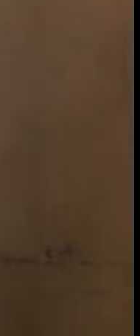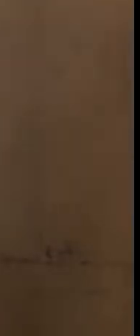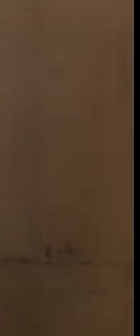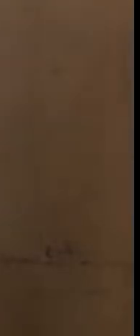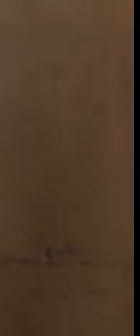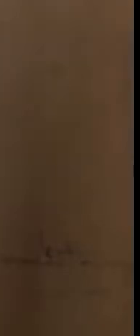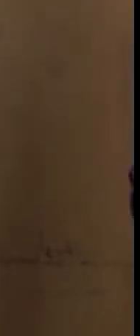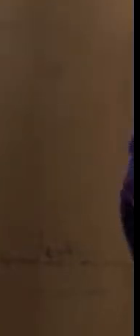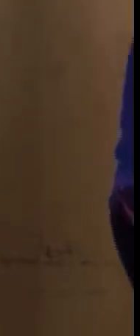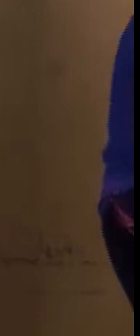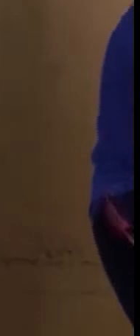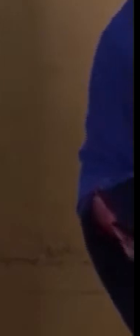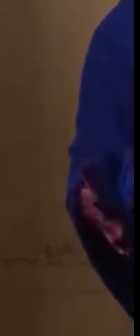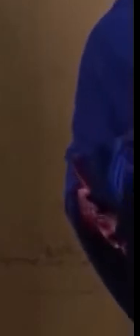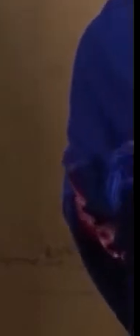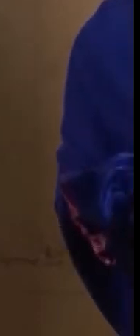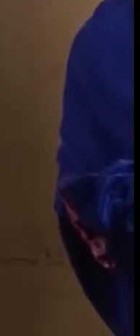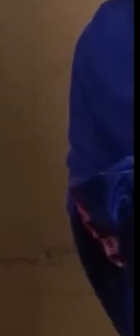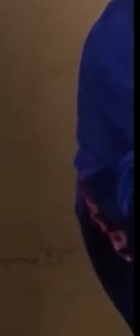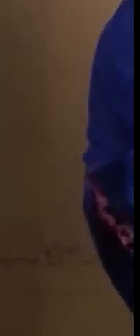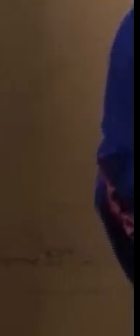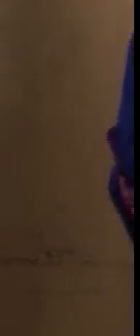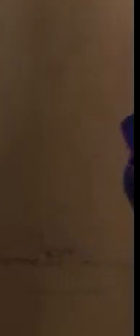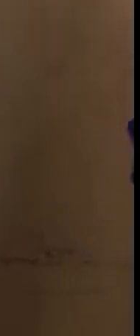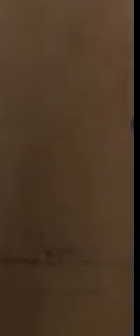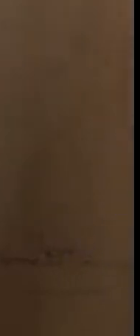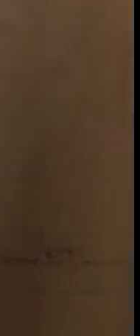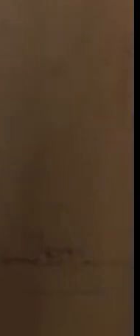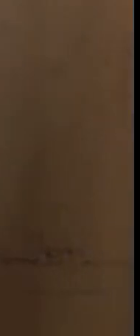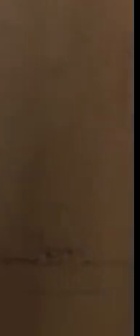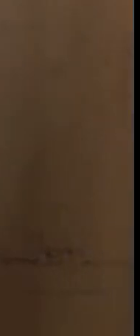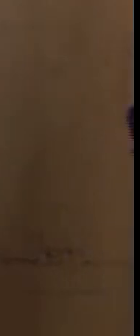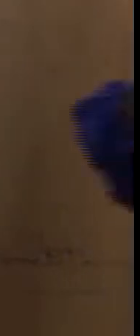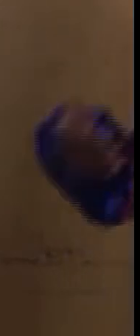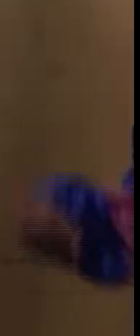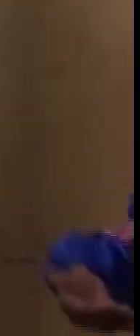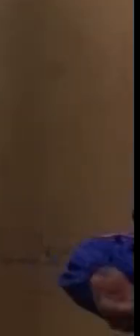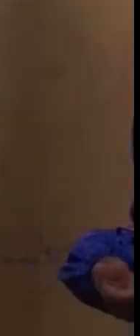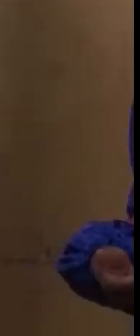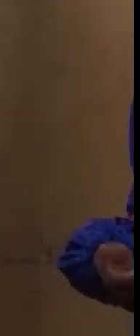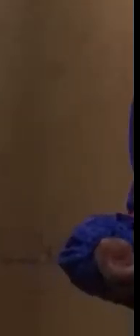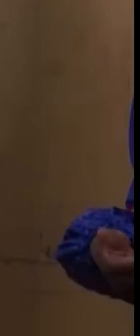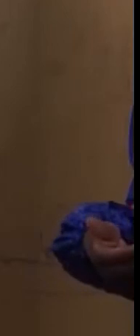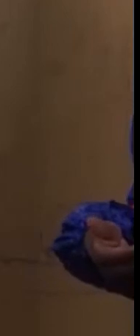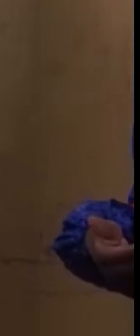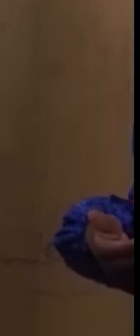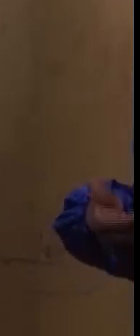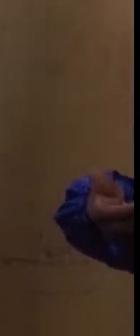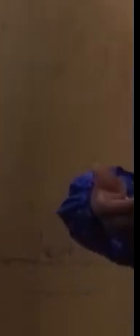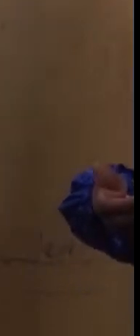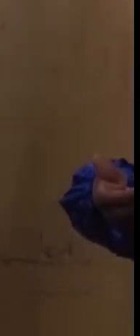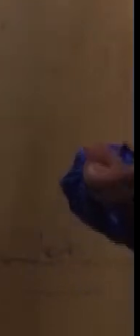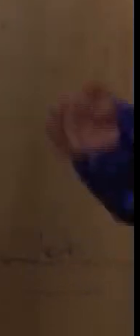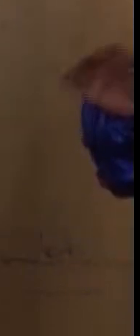with movement of machinery. As I earlier told you that the pipes, they are laid where? Under the soil. So